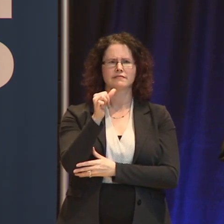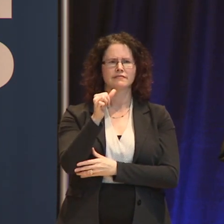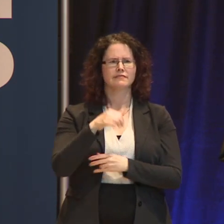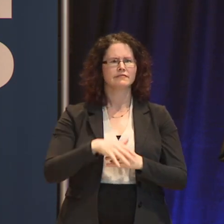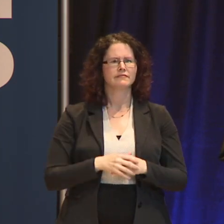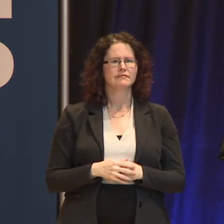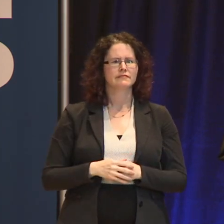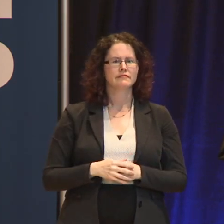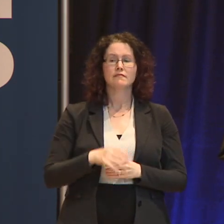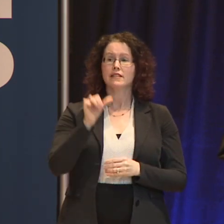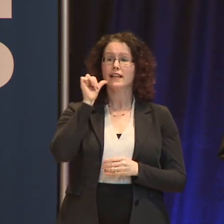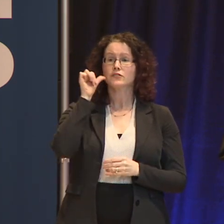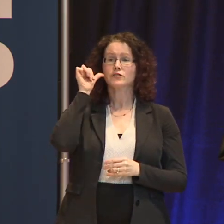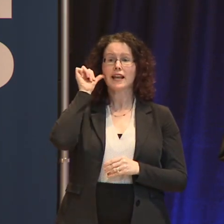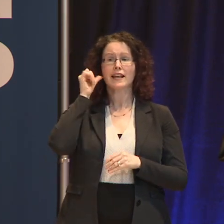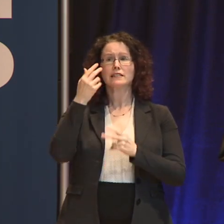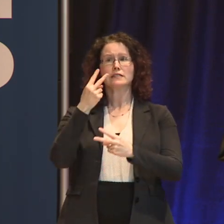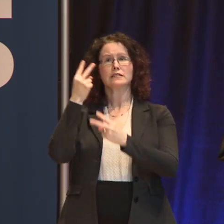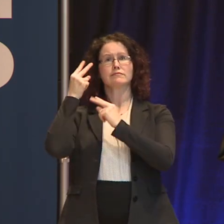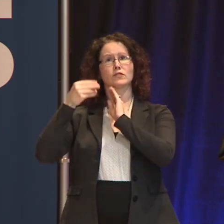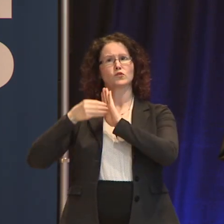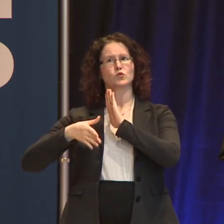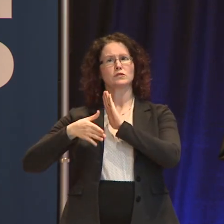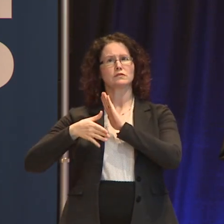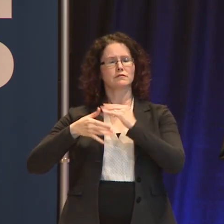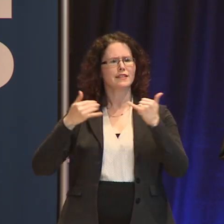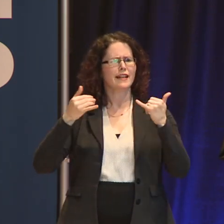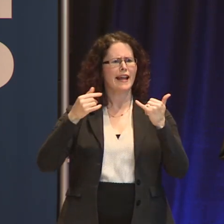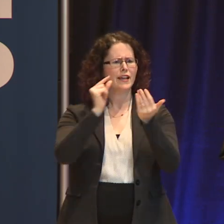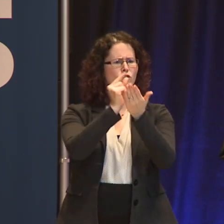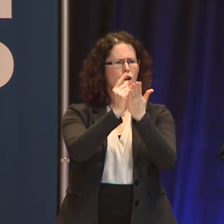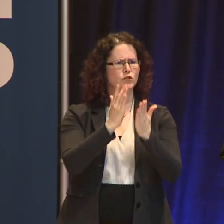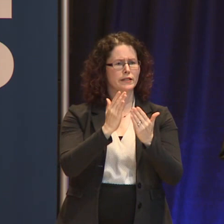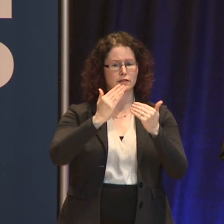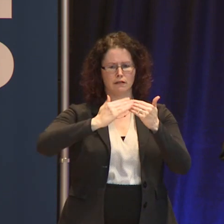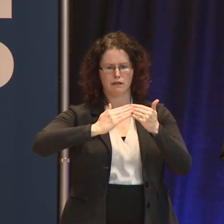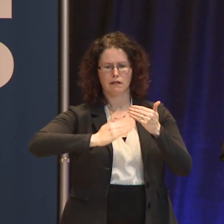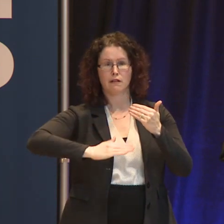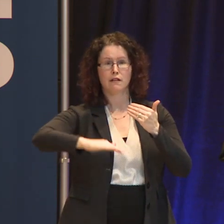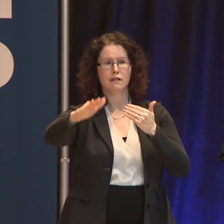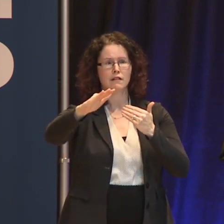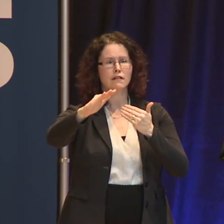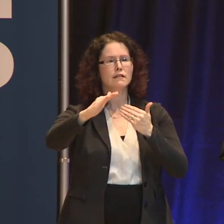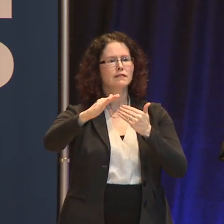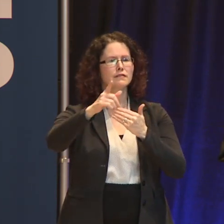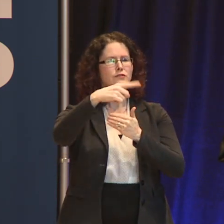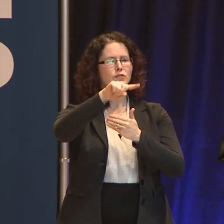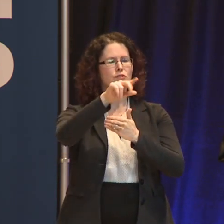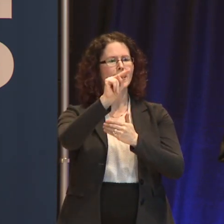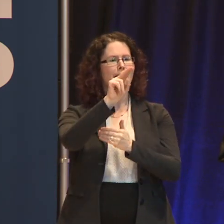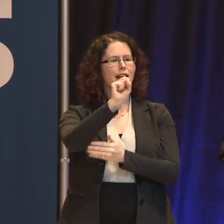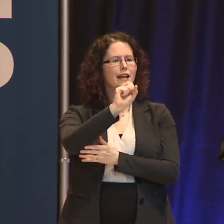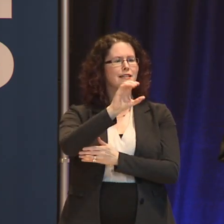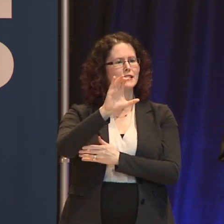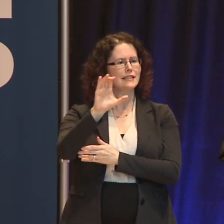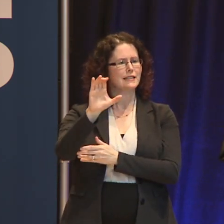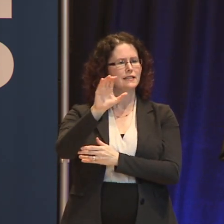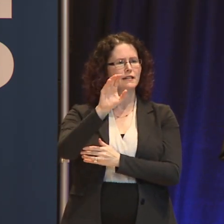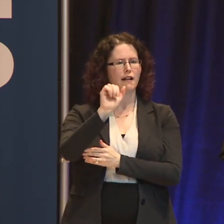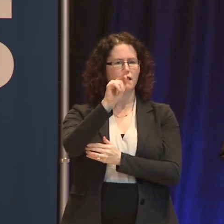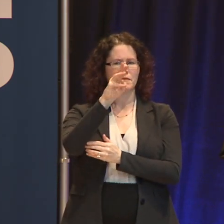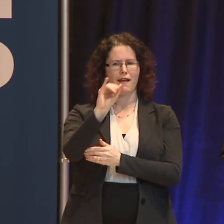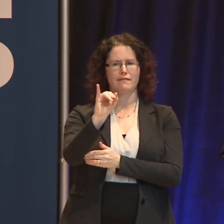Yesterday, you were students. Today, you are grads. Forever, you are Nova Scotia Community College